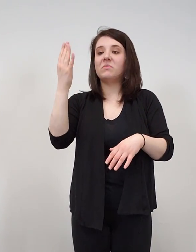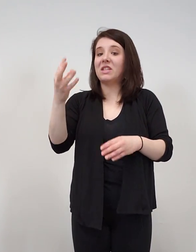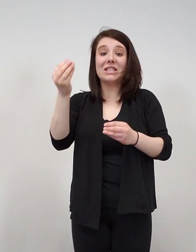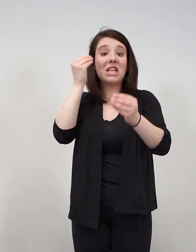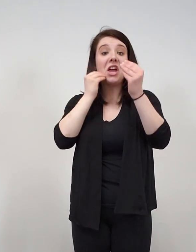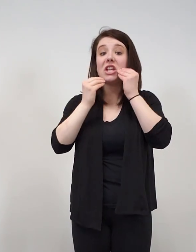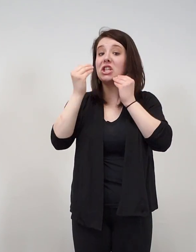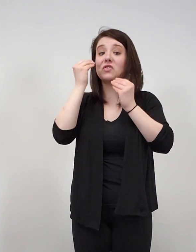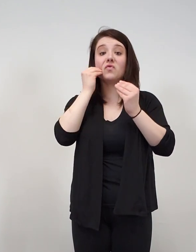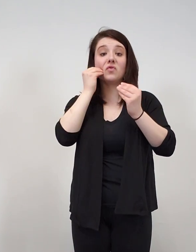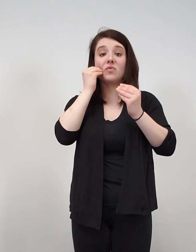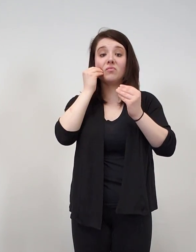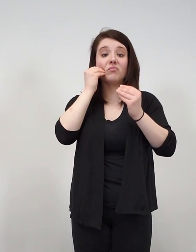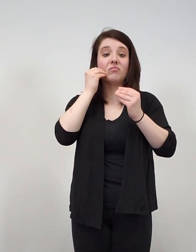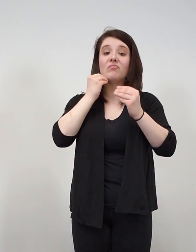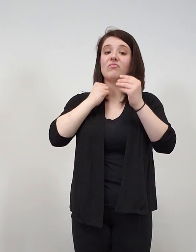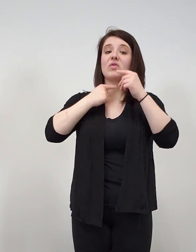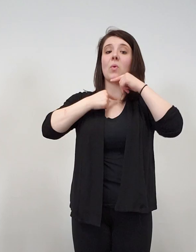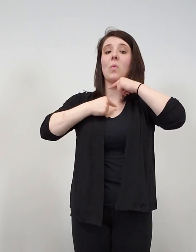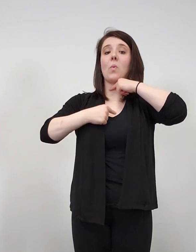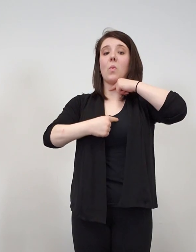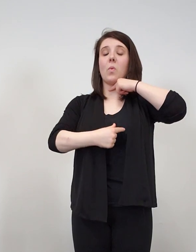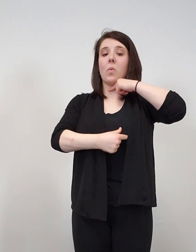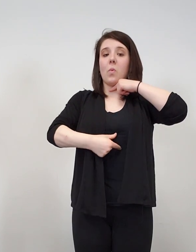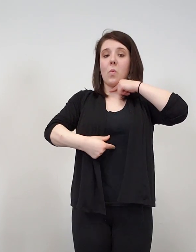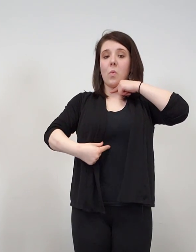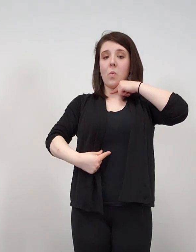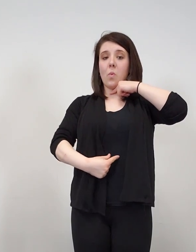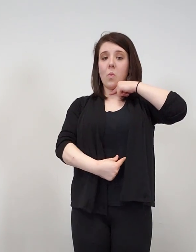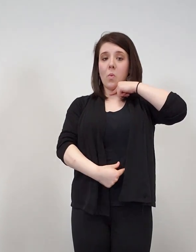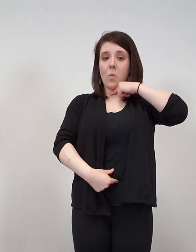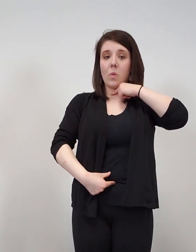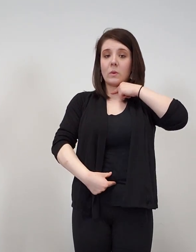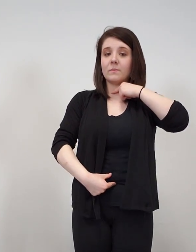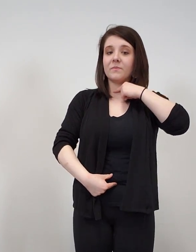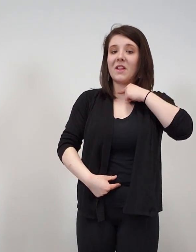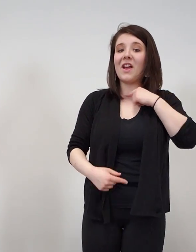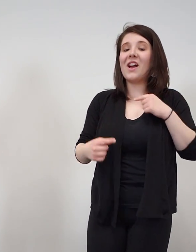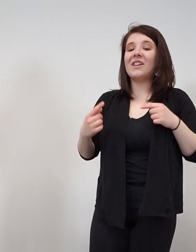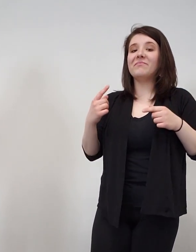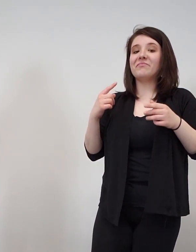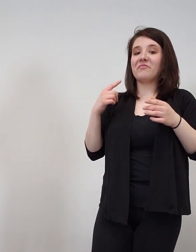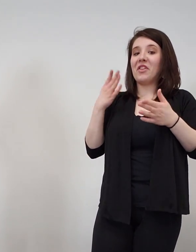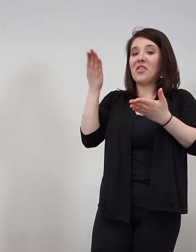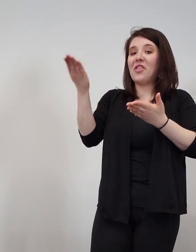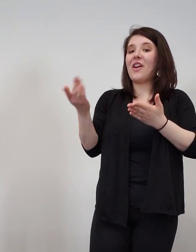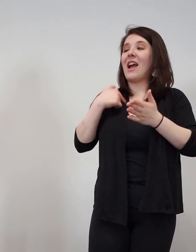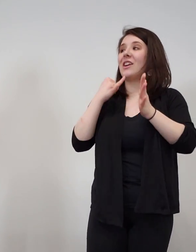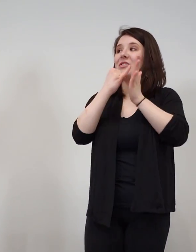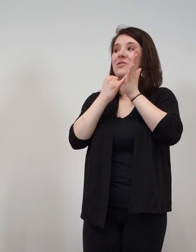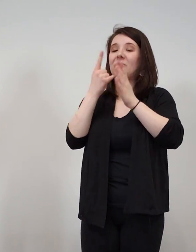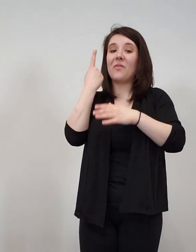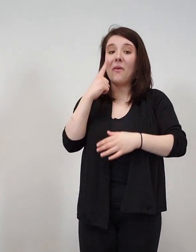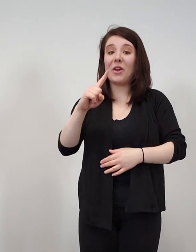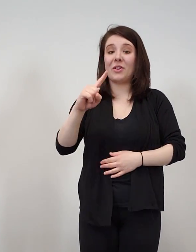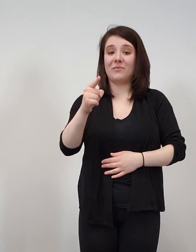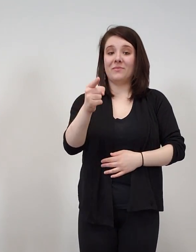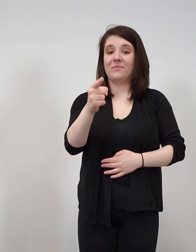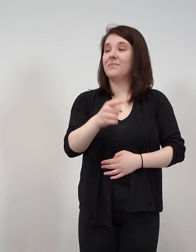it? Imagine that. And look, I even drew it for you. Guess what? Another function.